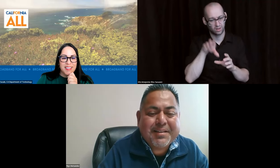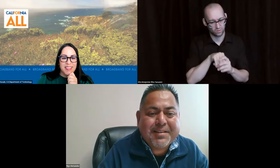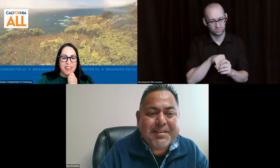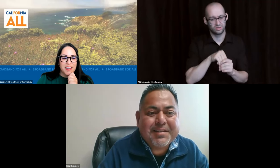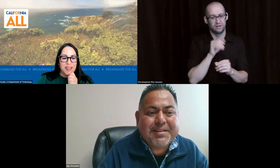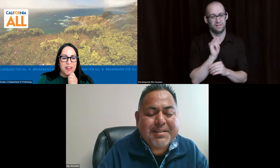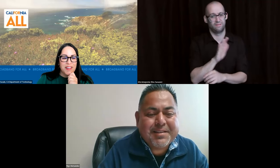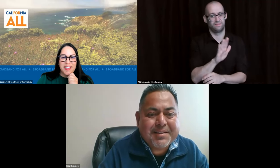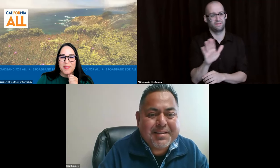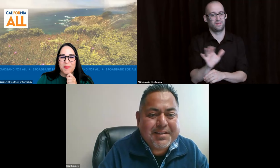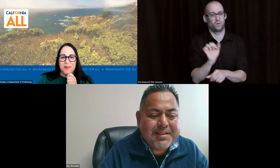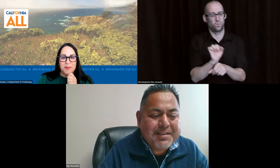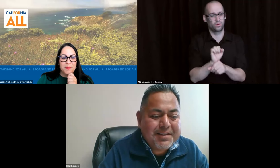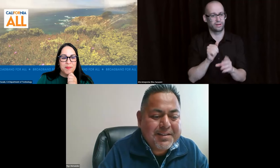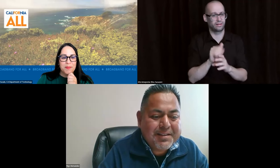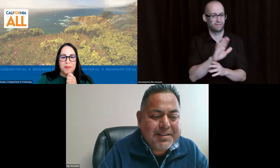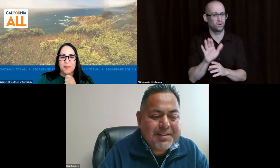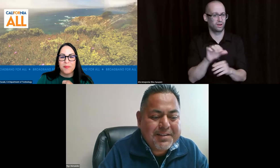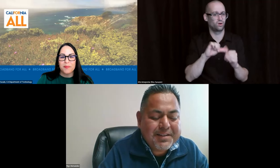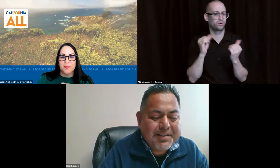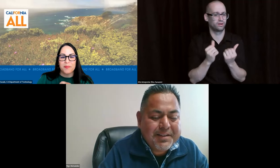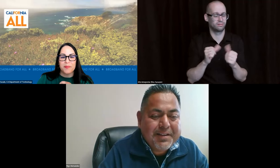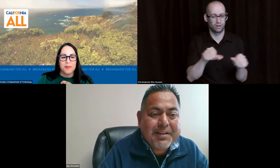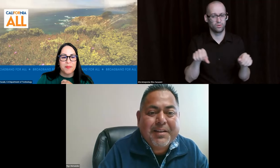in your area.